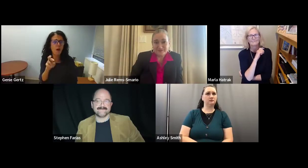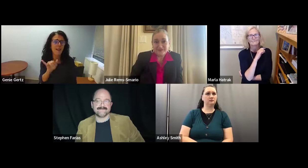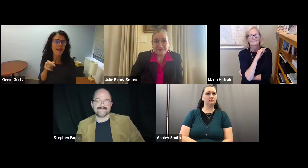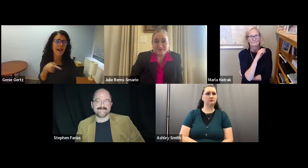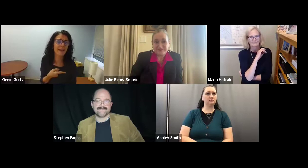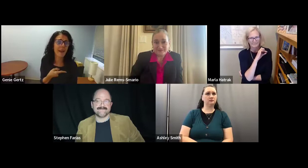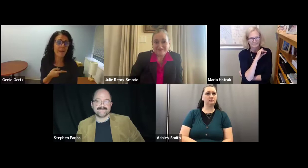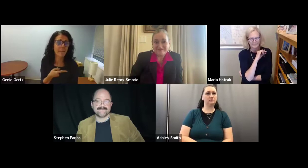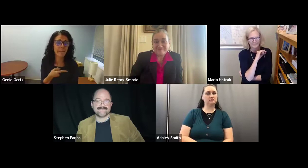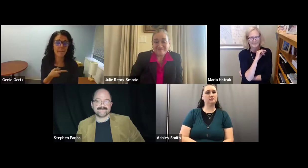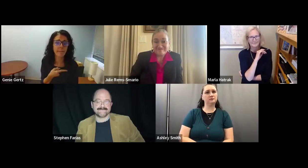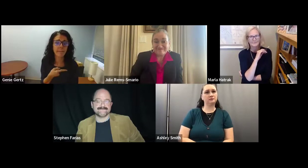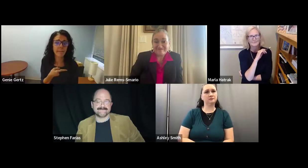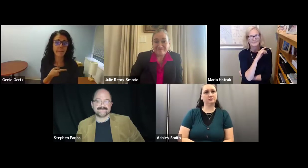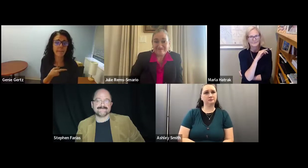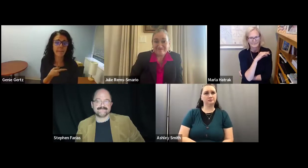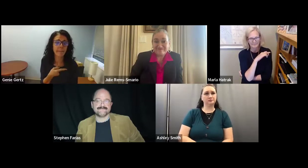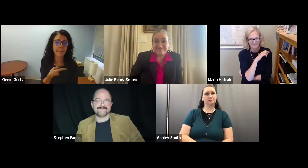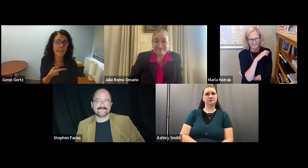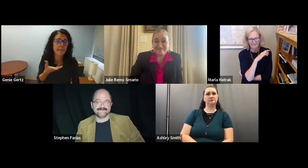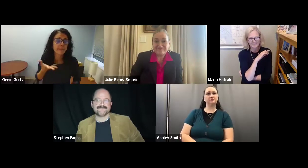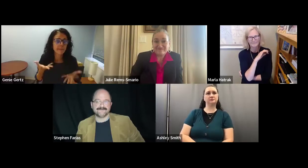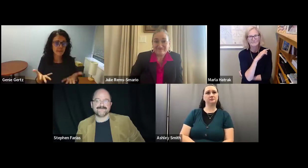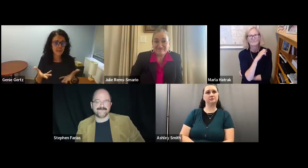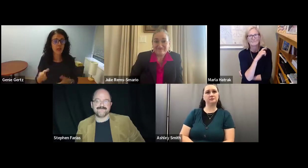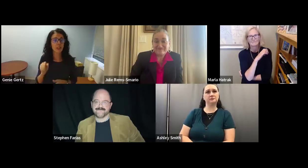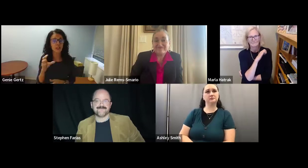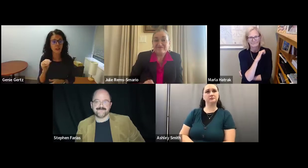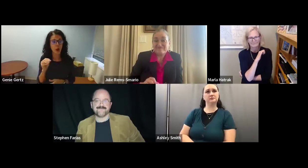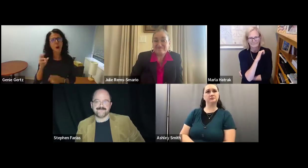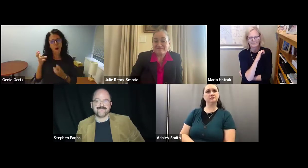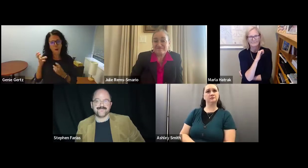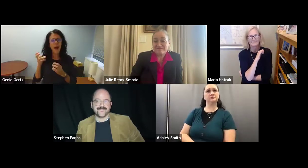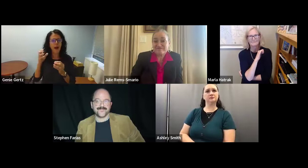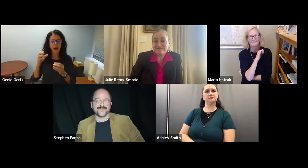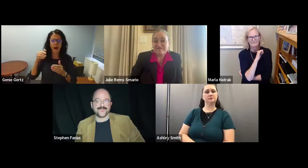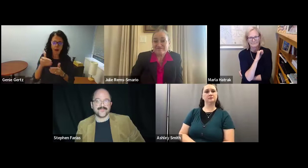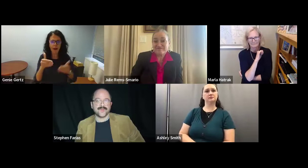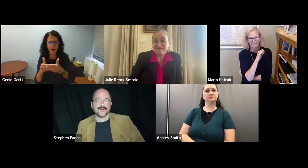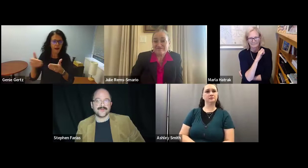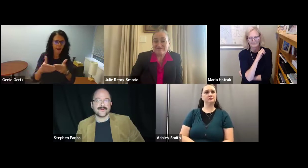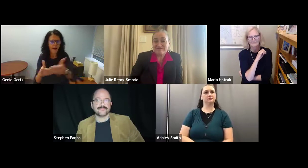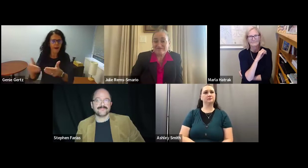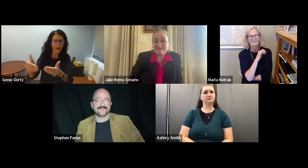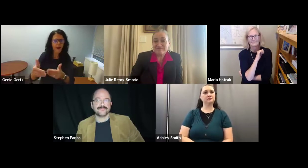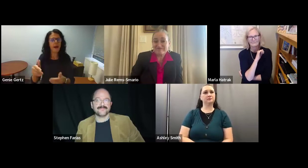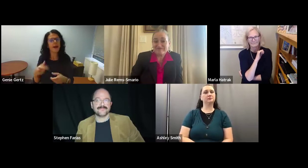know that parents are emotional, and because they're emotional, they will listen to whatever that sounds like they want to